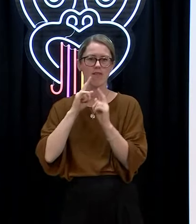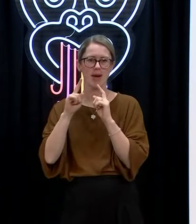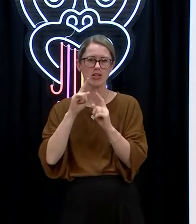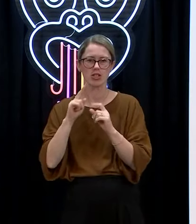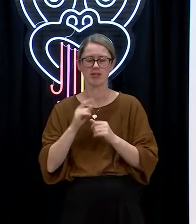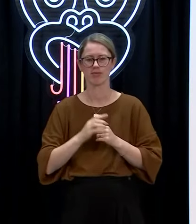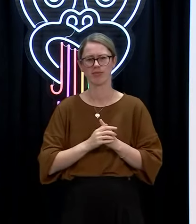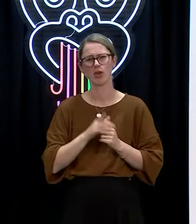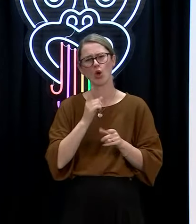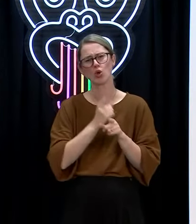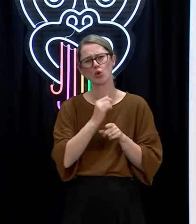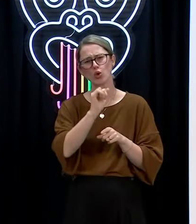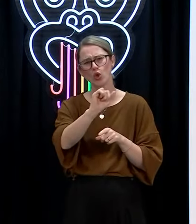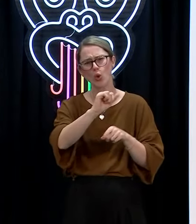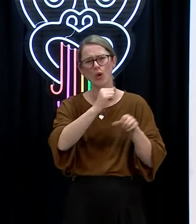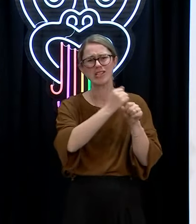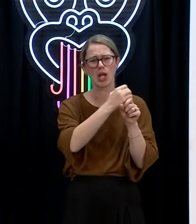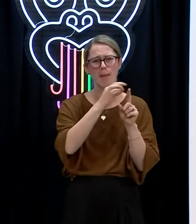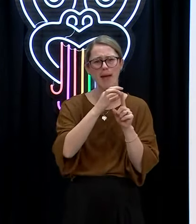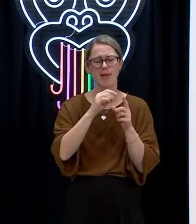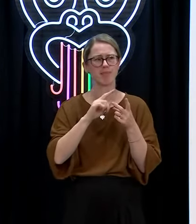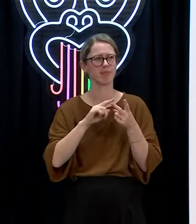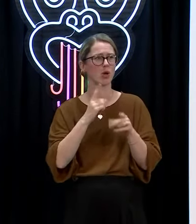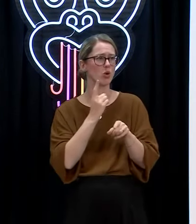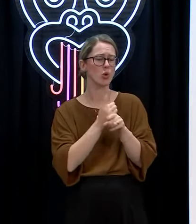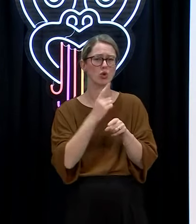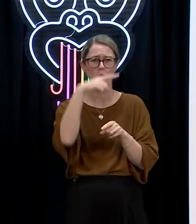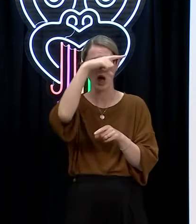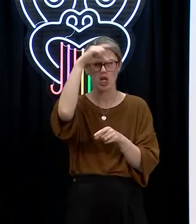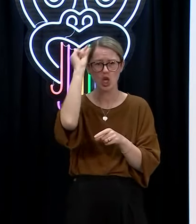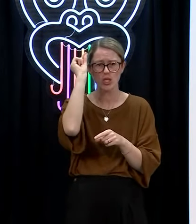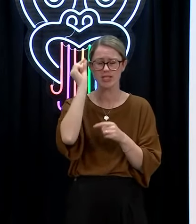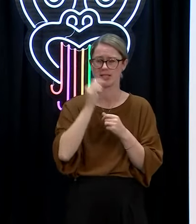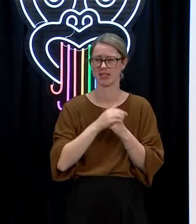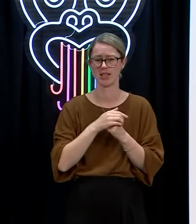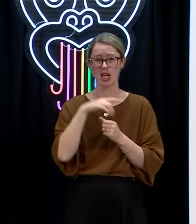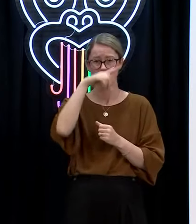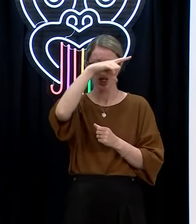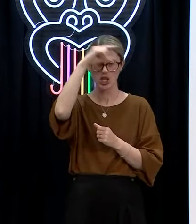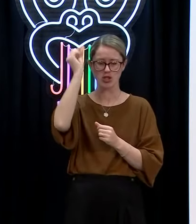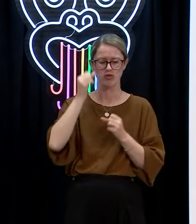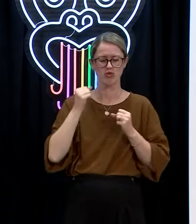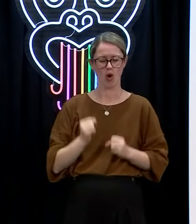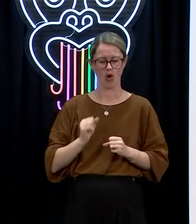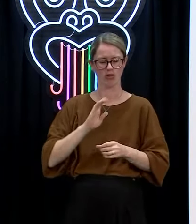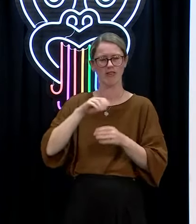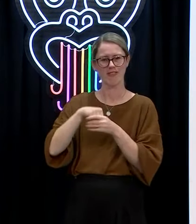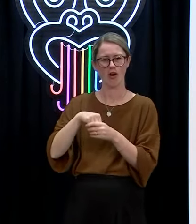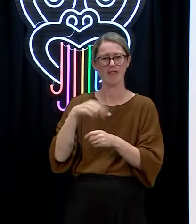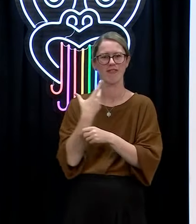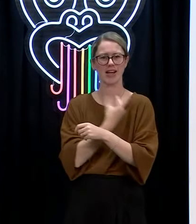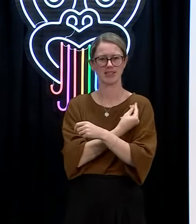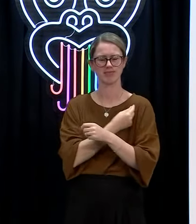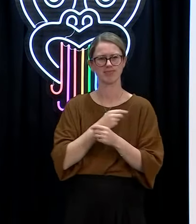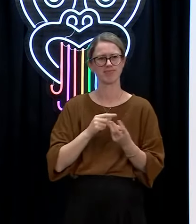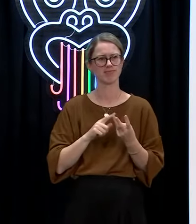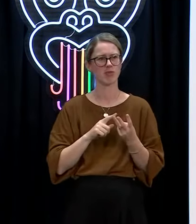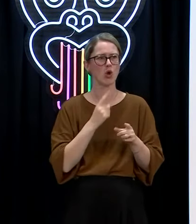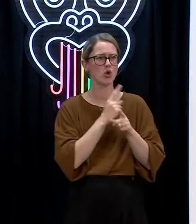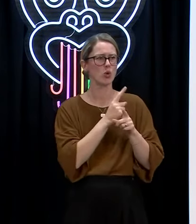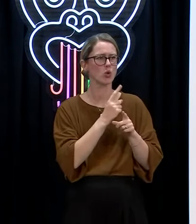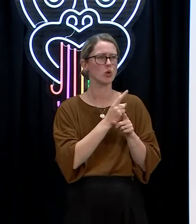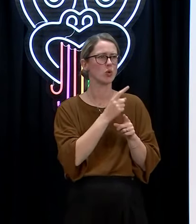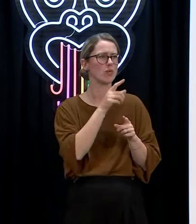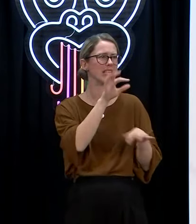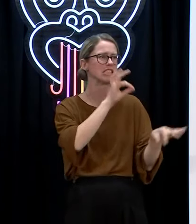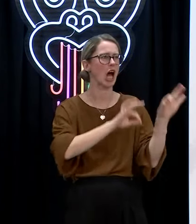So talk to your GP, talk to a nurse. The nurses are very active in the vaccination program. Listen to some of our